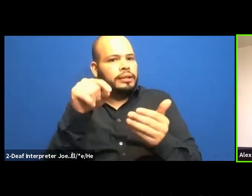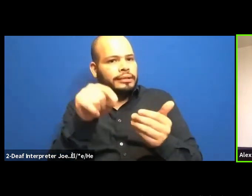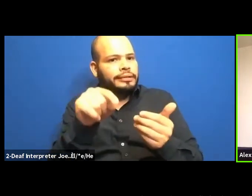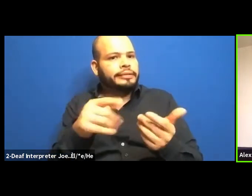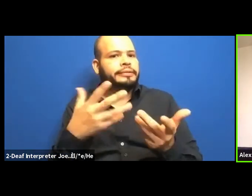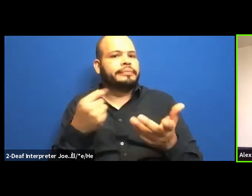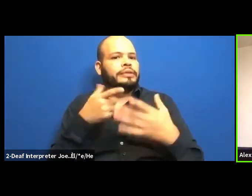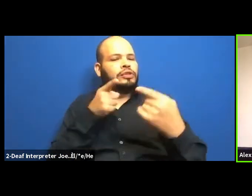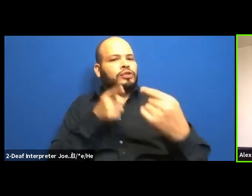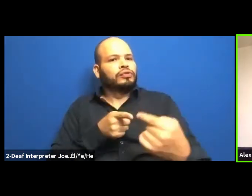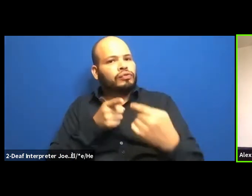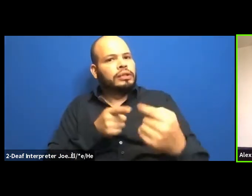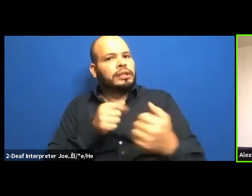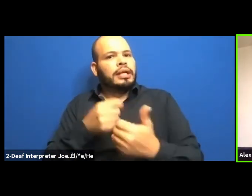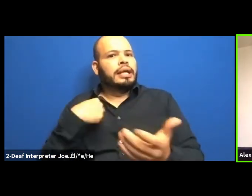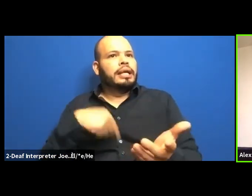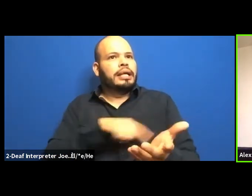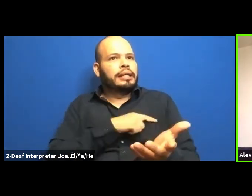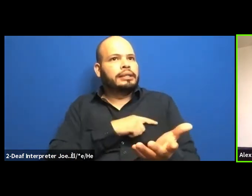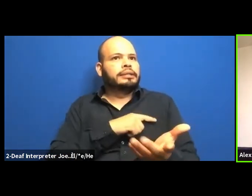really,